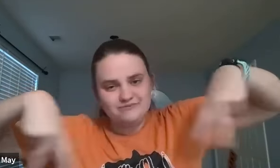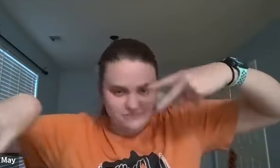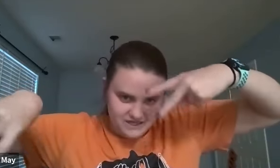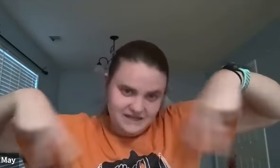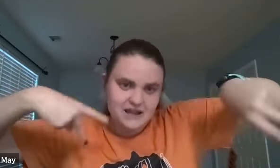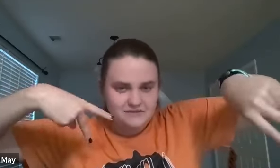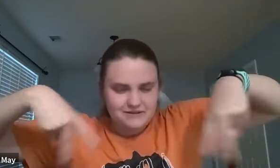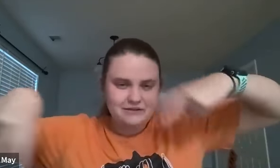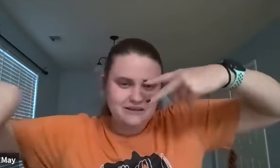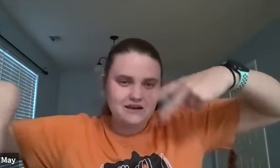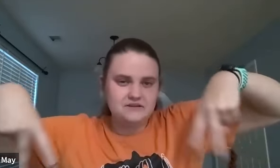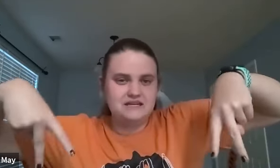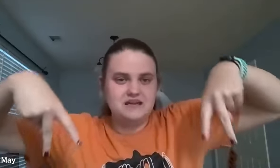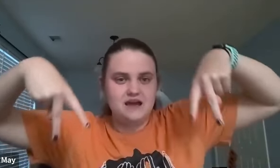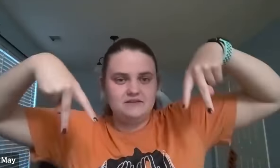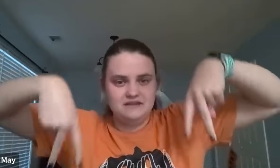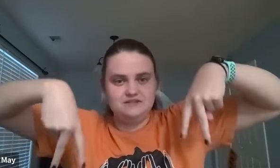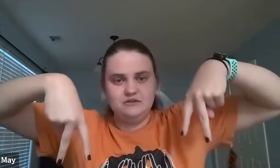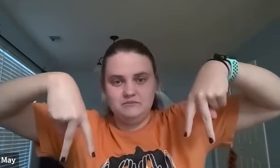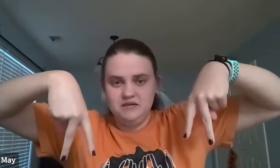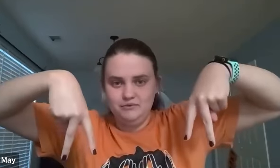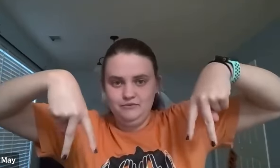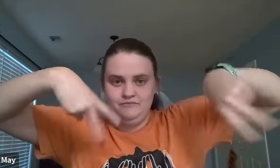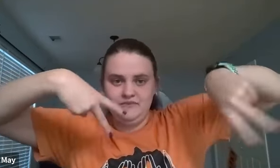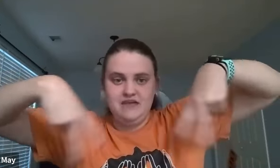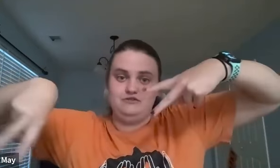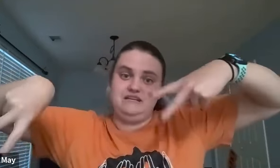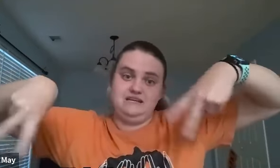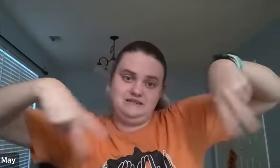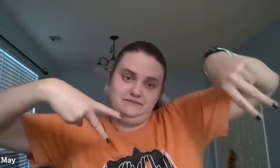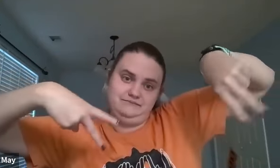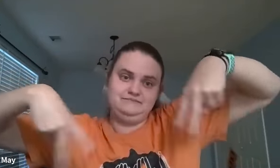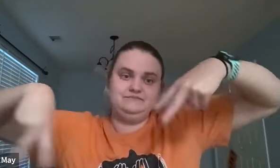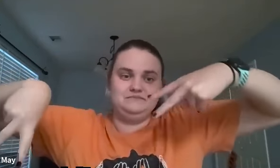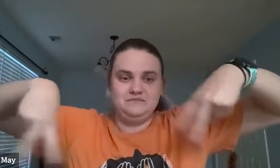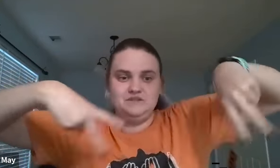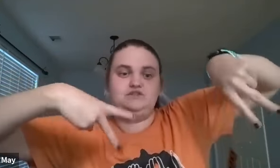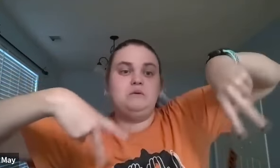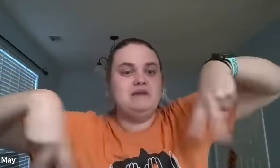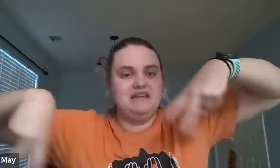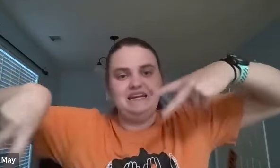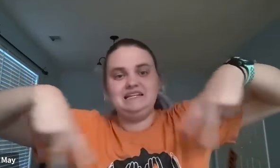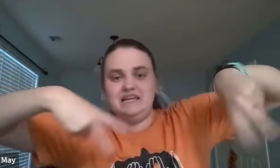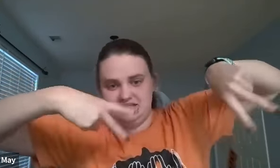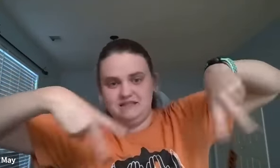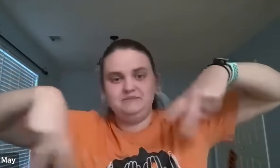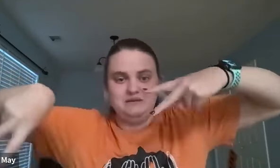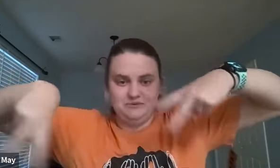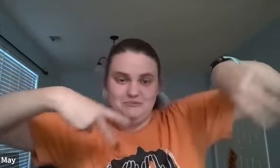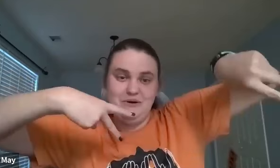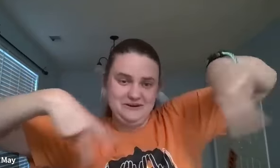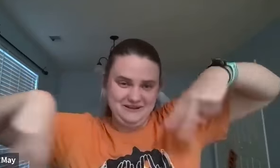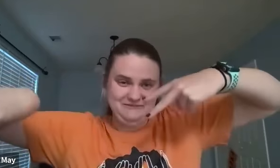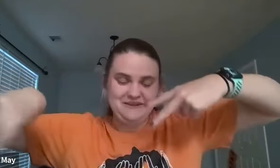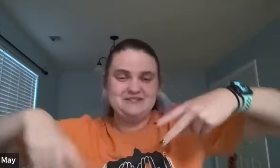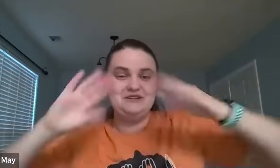meaning of it, looking of it, is that these are like people and they're dancing. So many dancing people, so party. So you'd